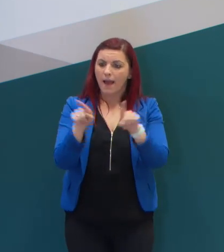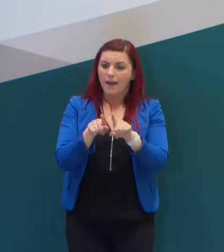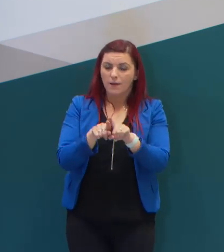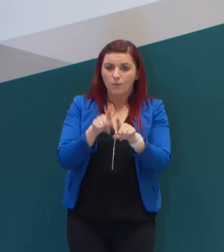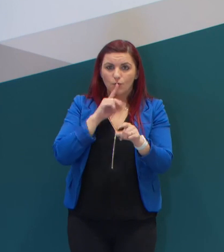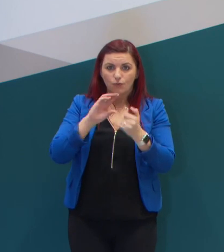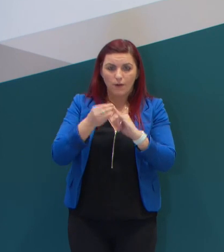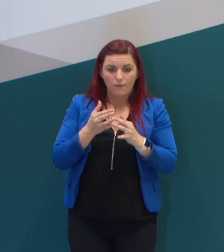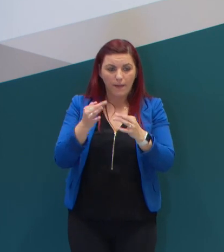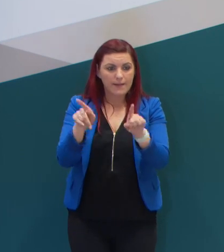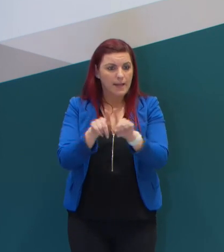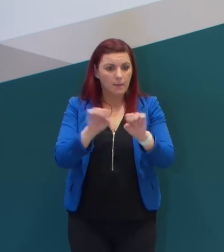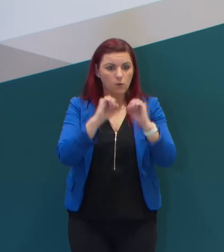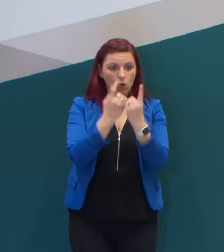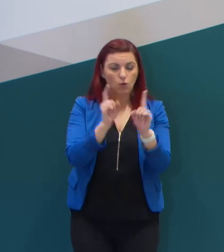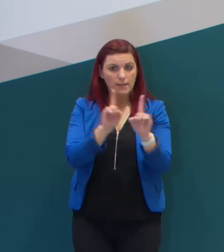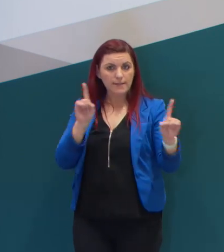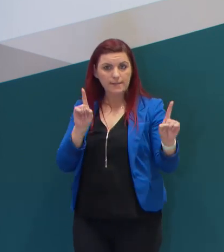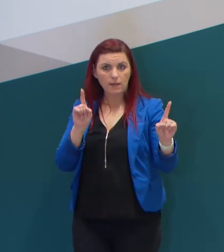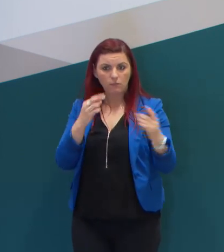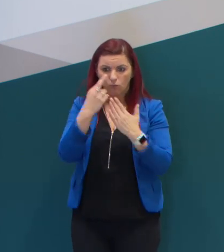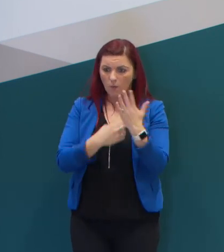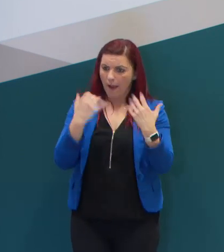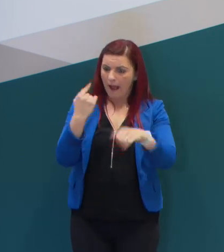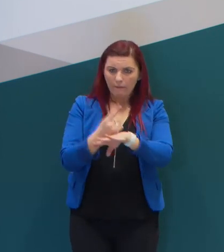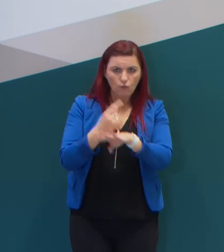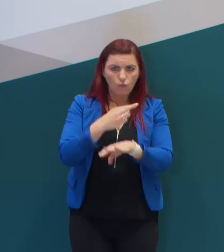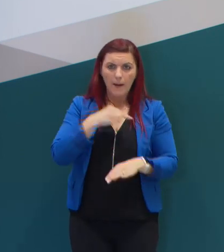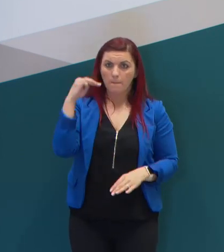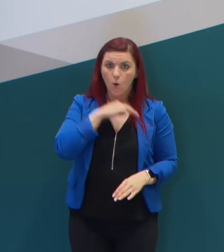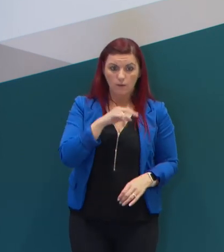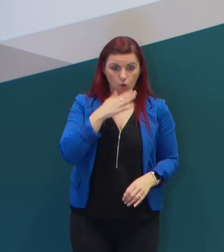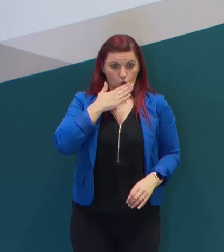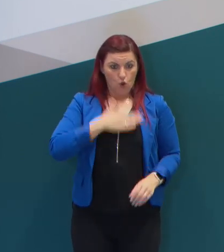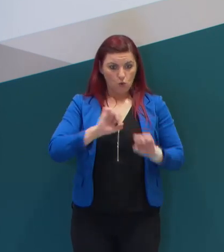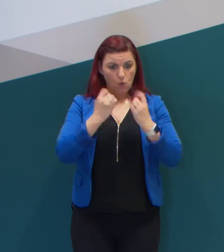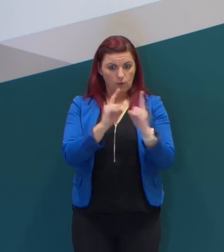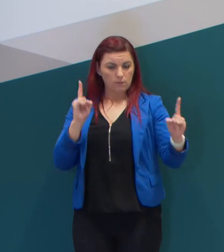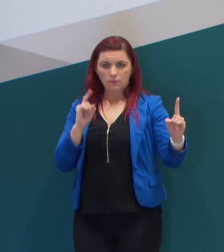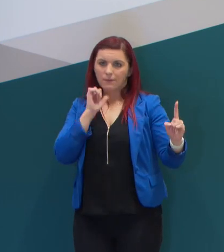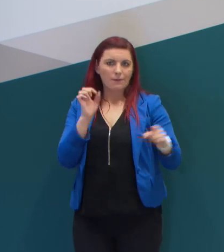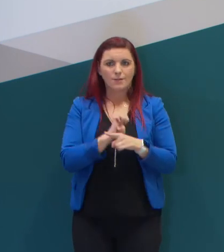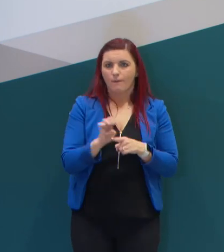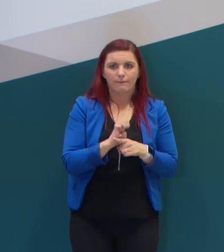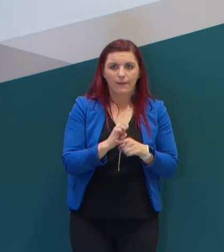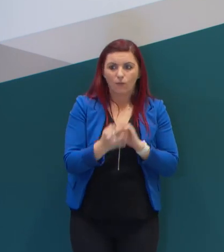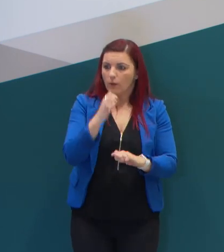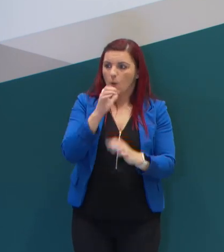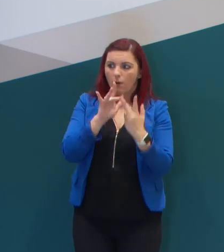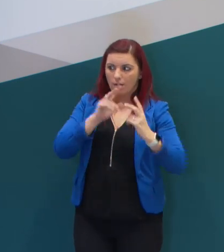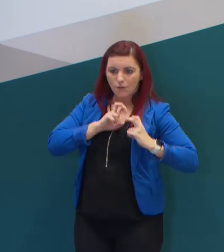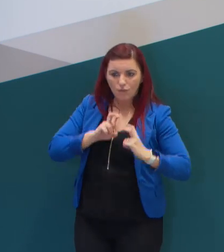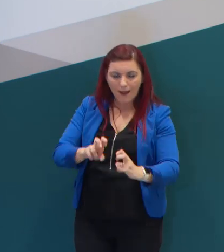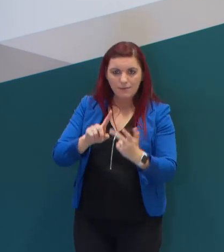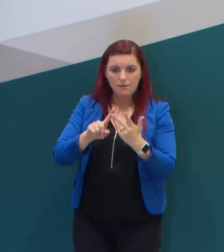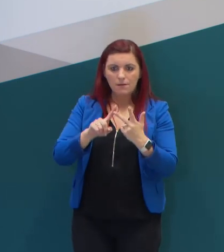regard. The social distancing measures that we've mandated are very important, but on their own they will not be enough if we don't contact trace and